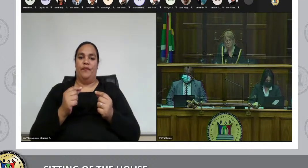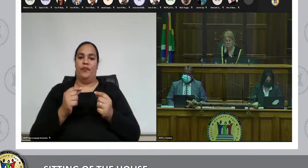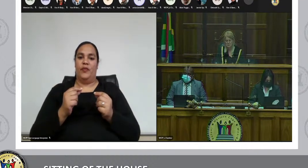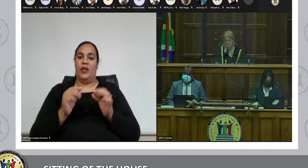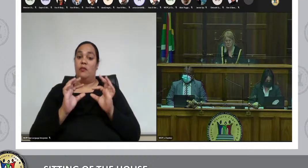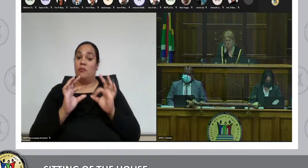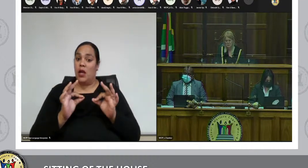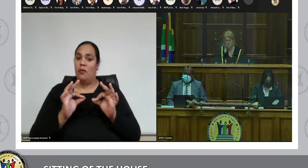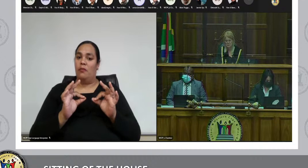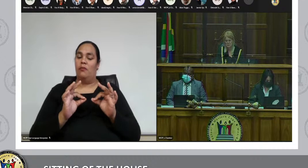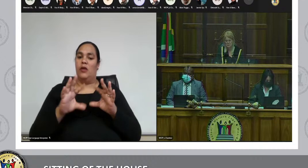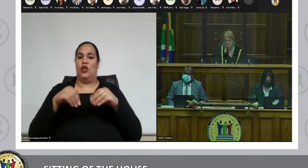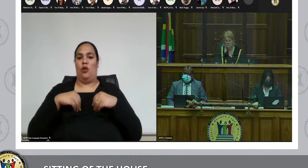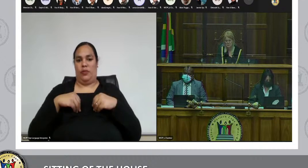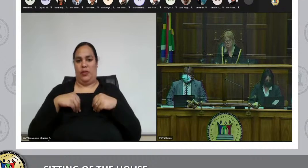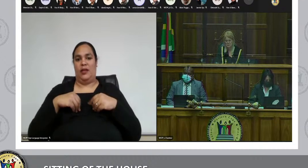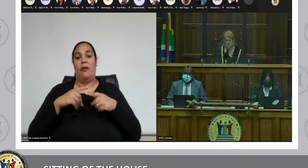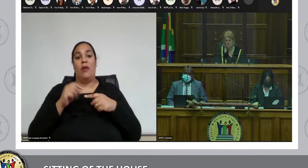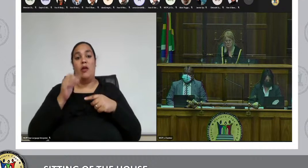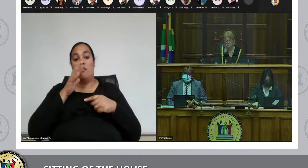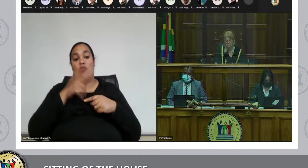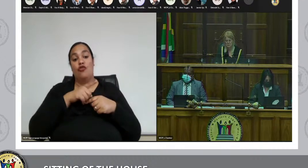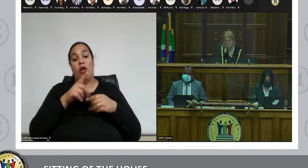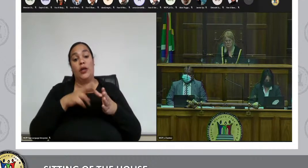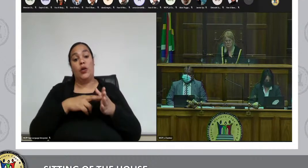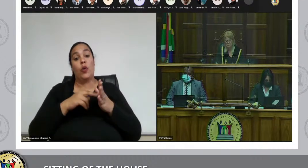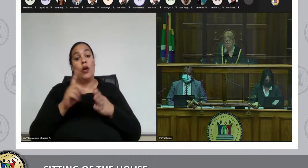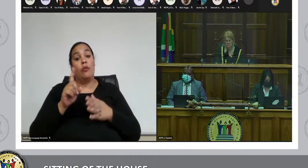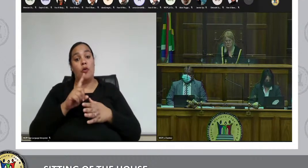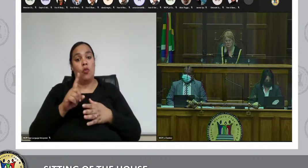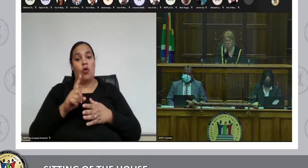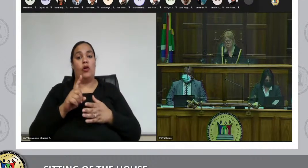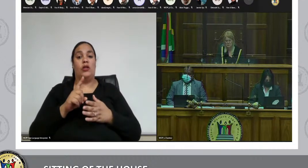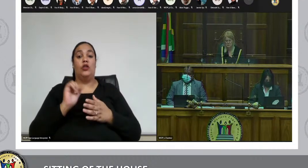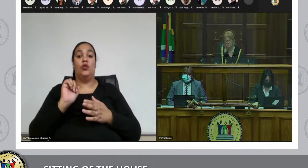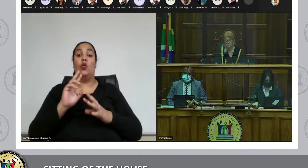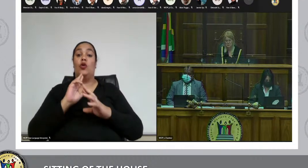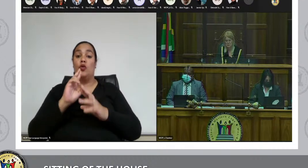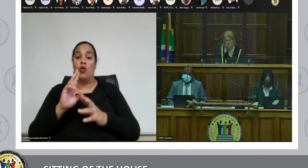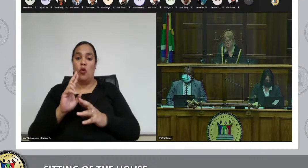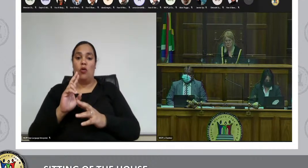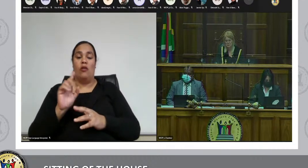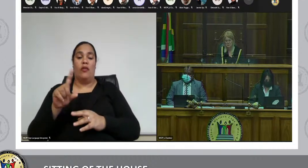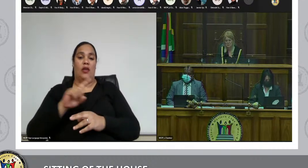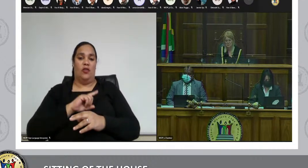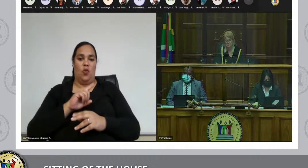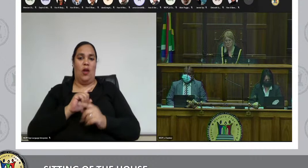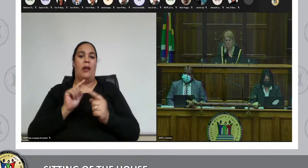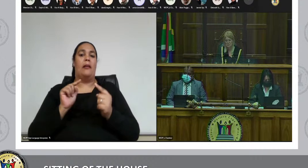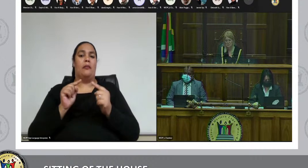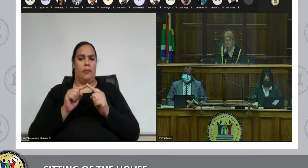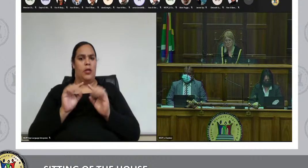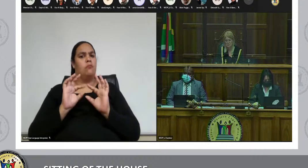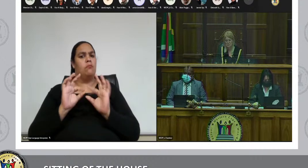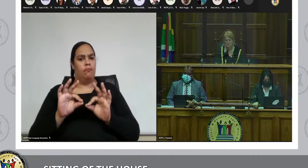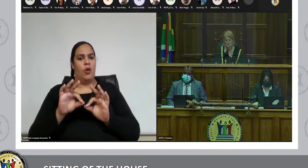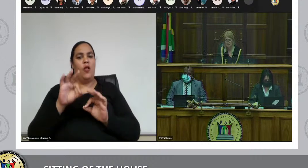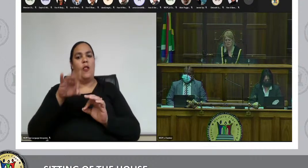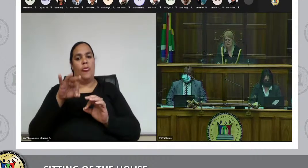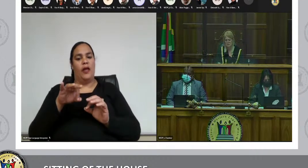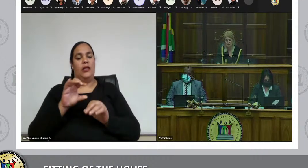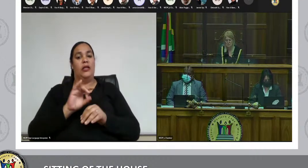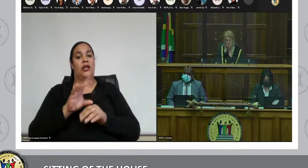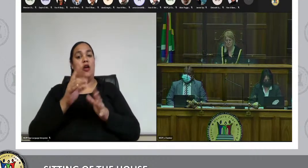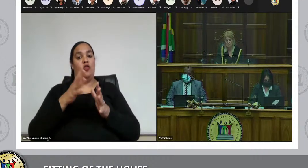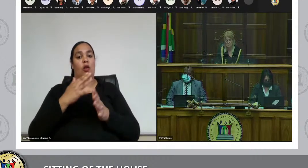validly adopted. The majority requirement in the regard was therefore met, as 13